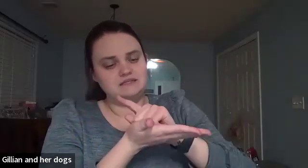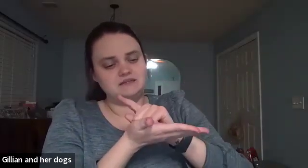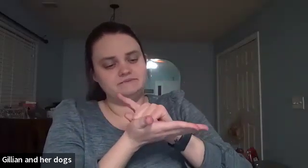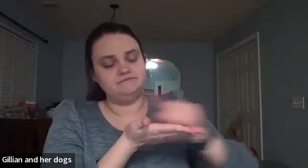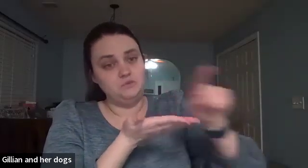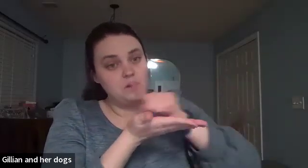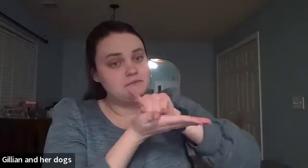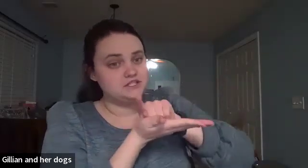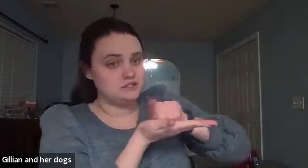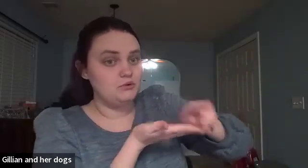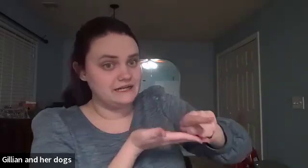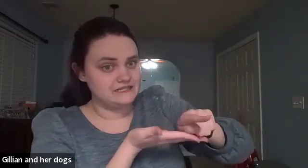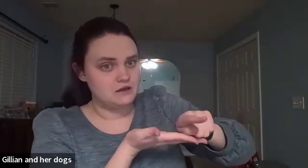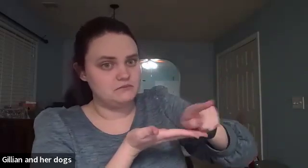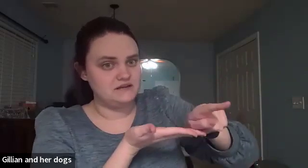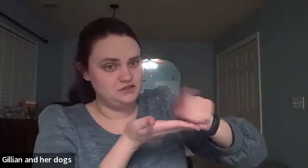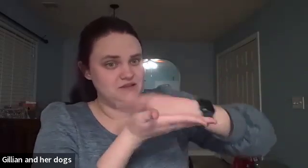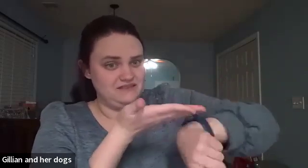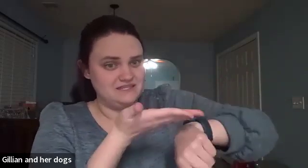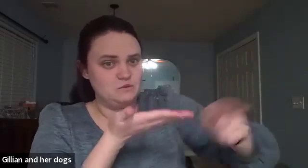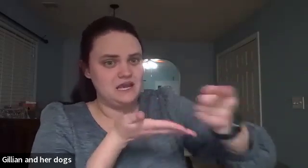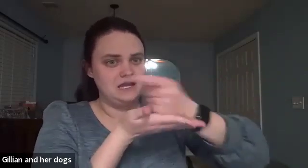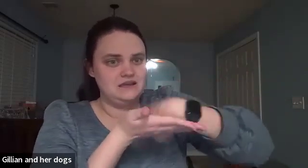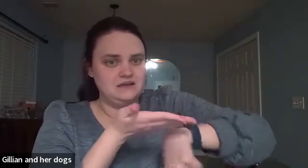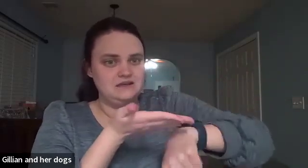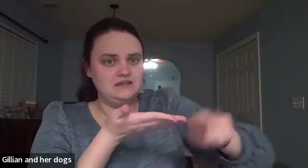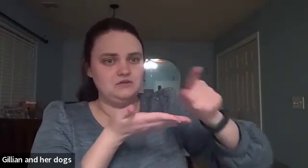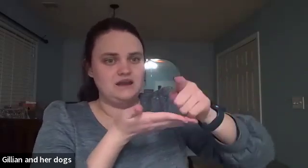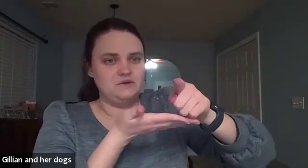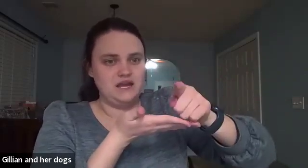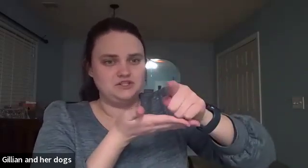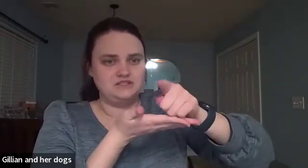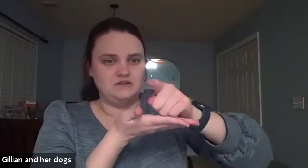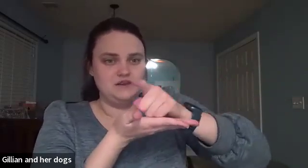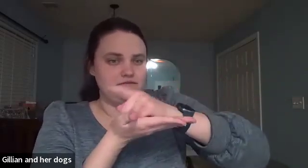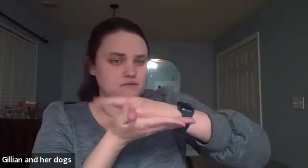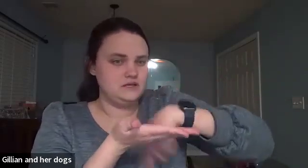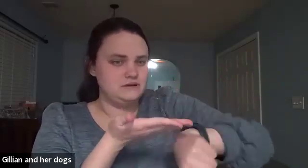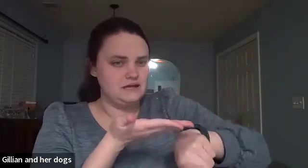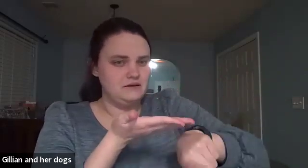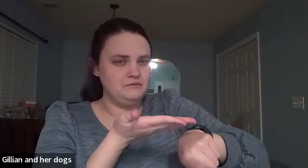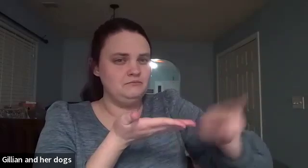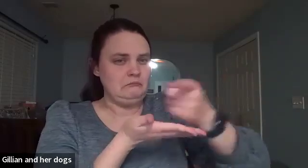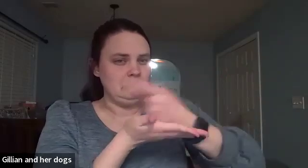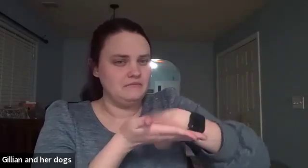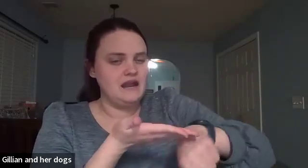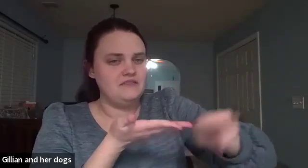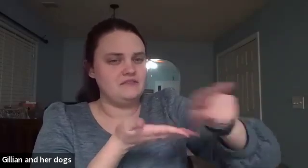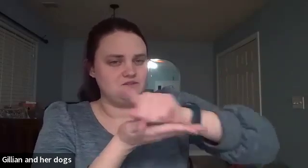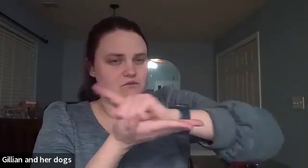really you want to make sure you're pointing down, but if you do like this way, you kind of will catch yourself not fully going down. And I think that's